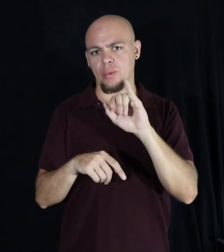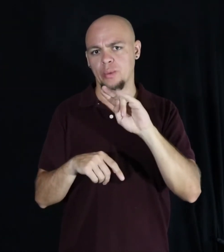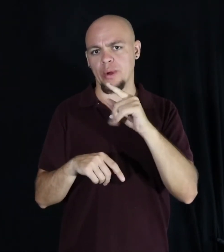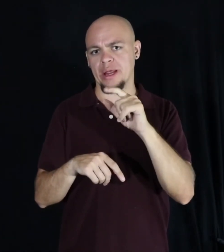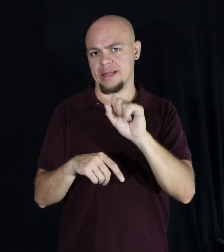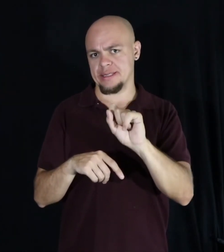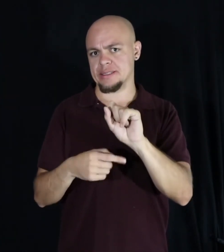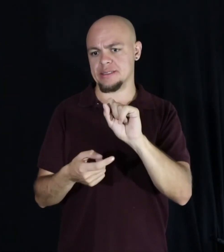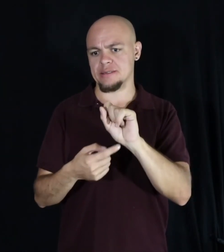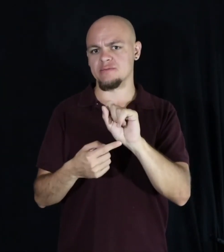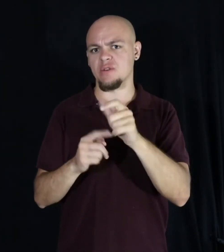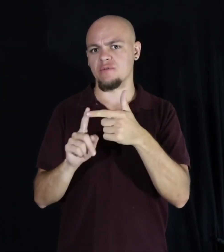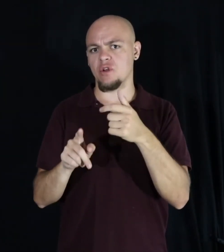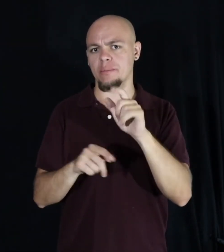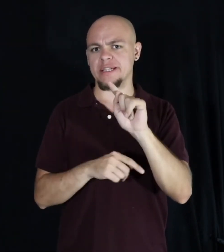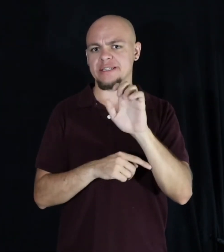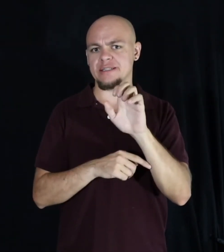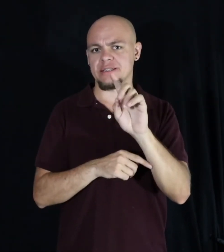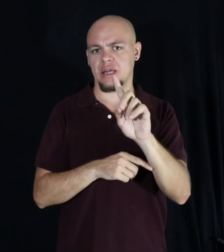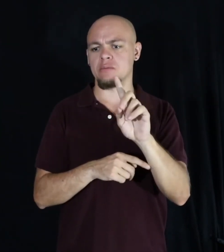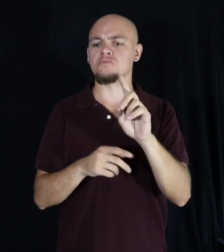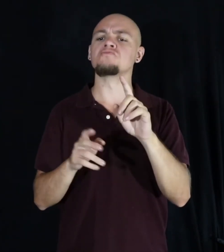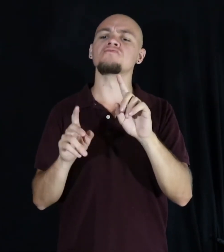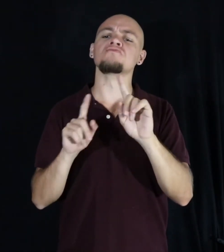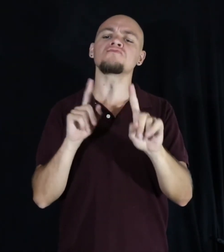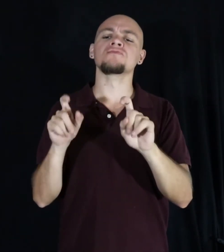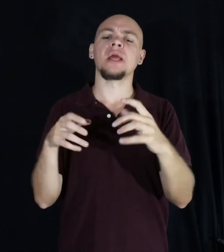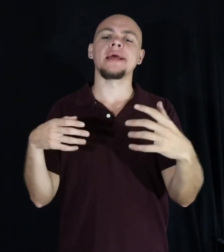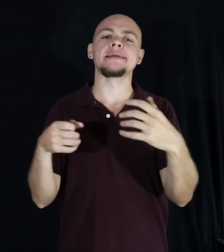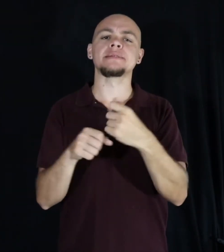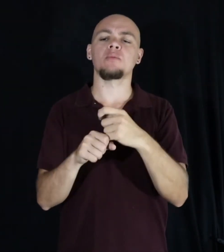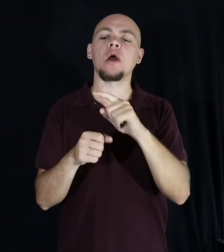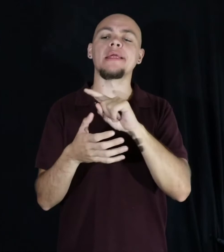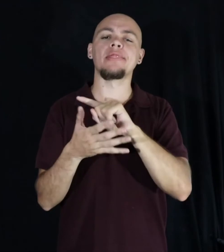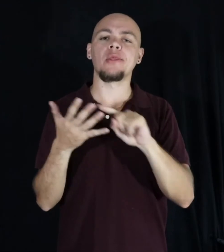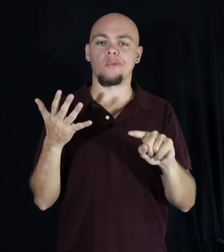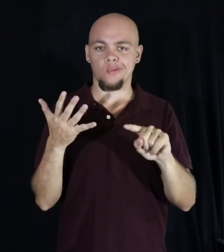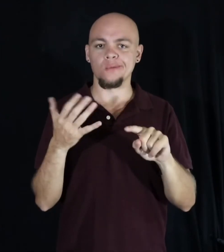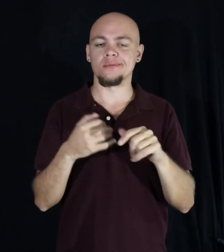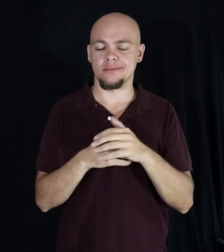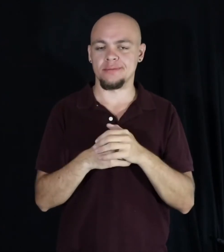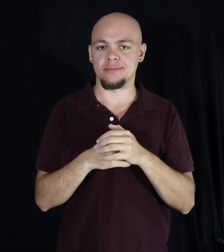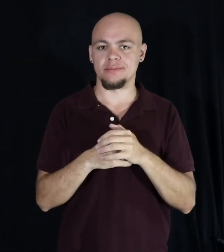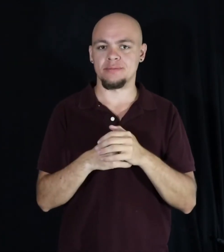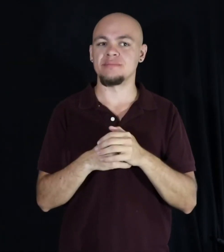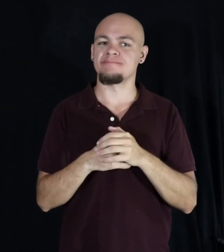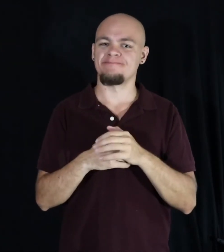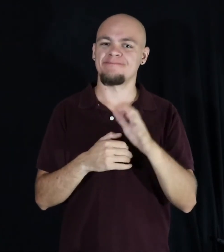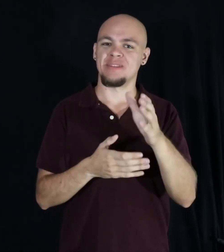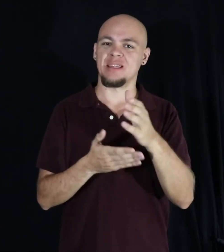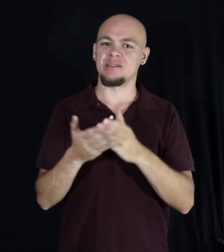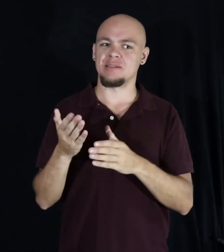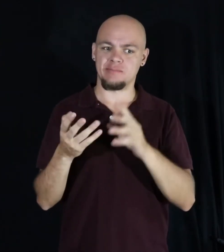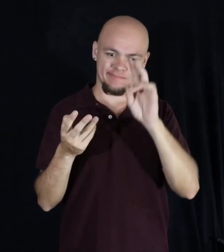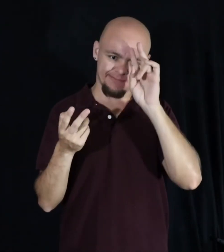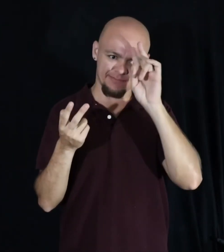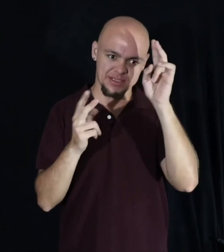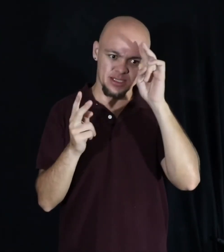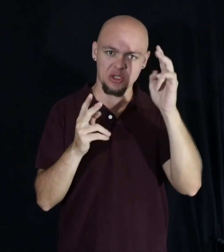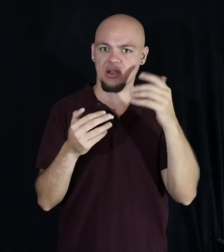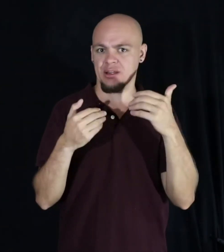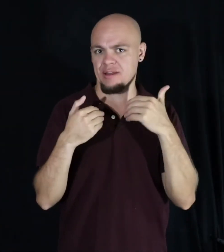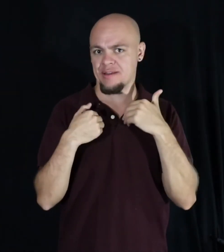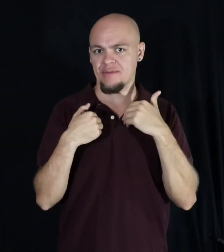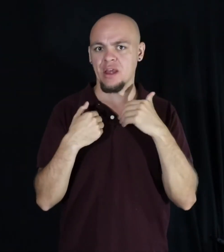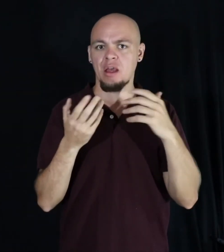on TED.com, and asked people to do summaries of those. Again, there were some misunderstandings. For example, when I